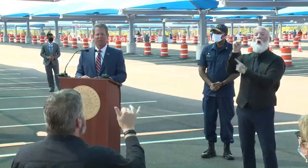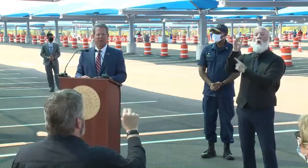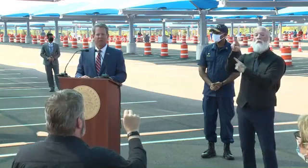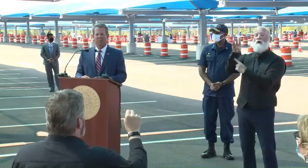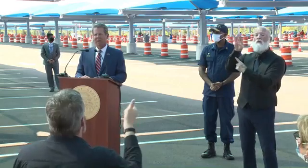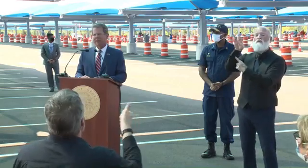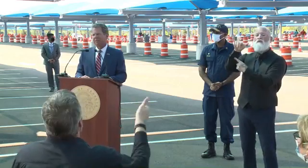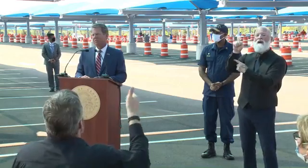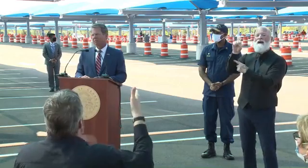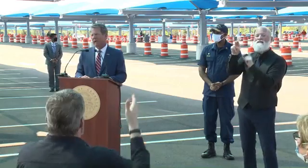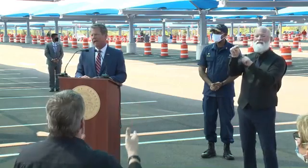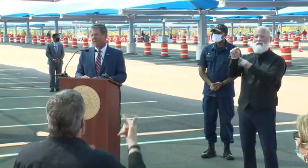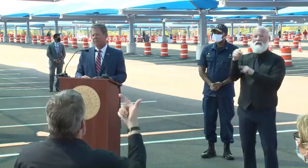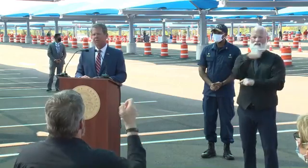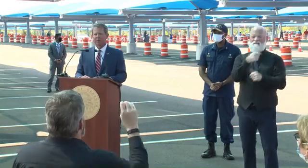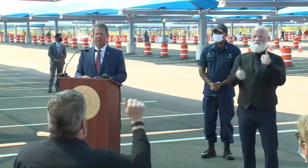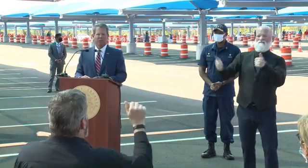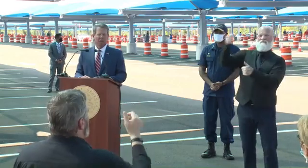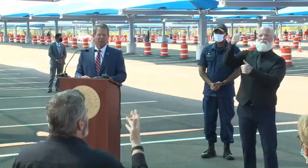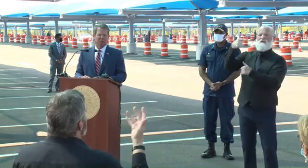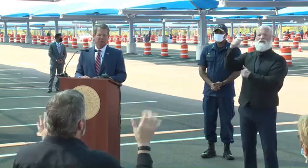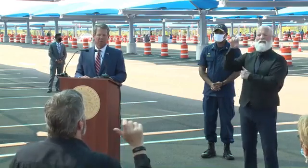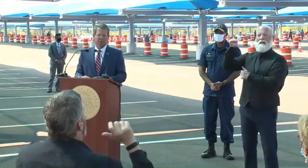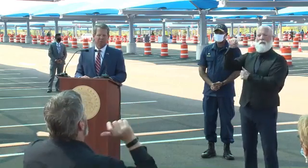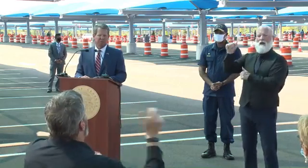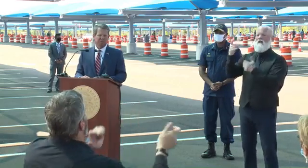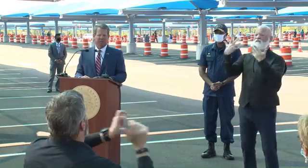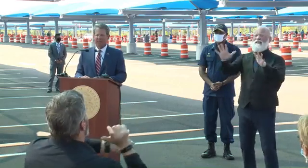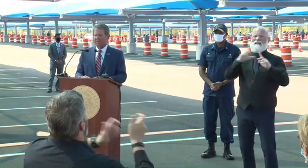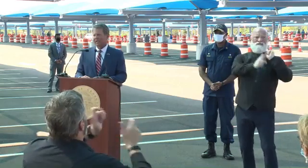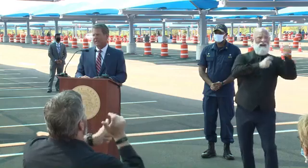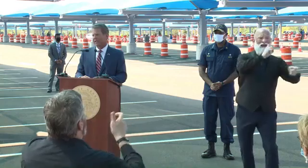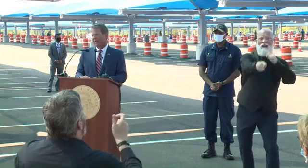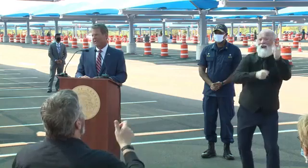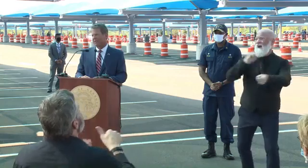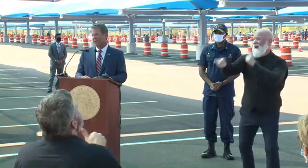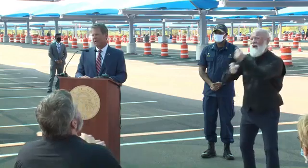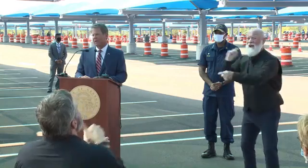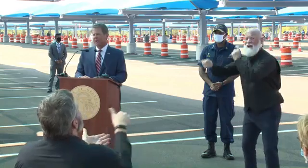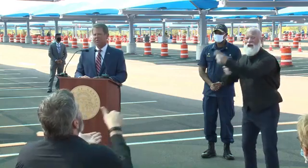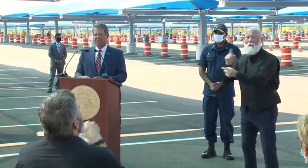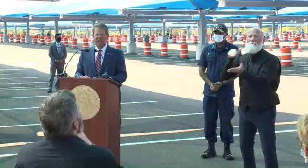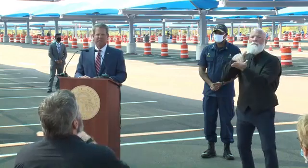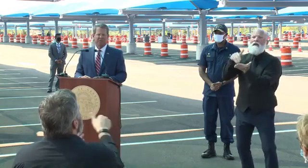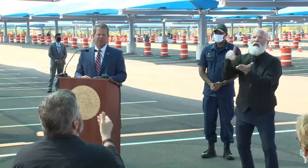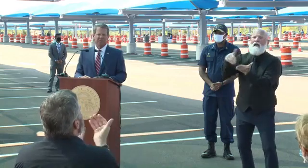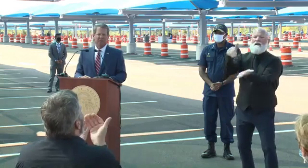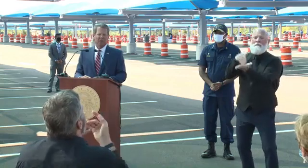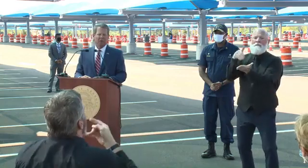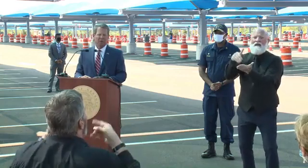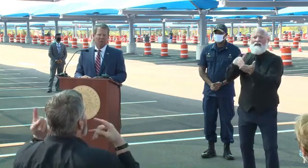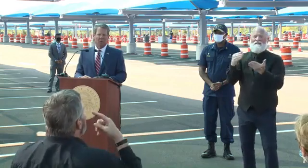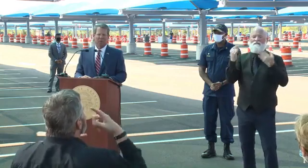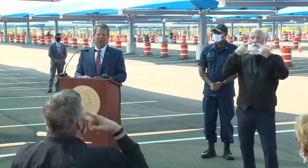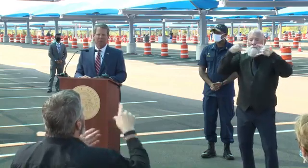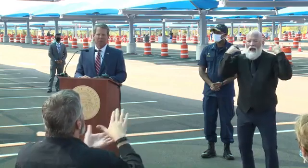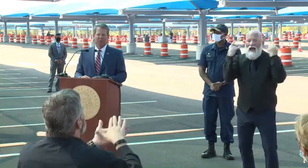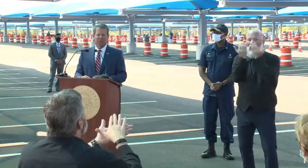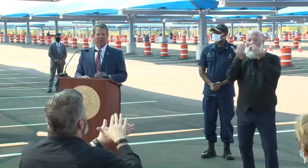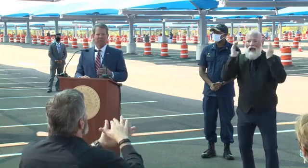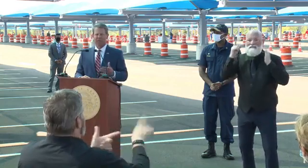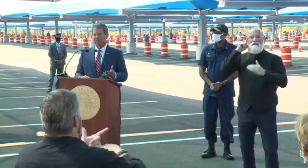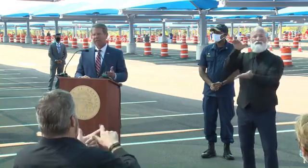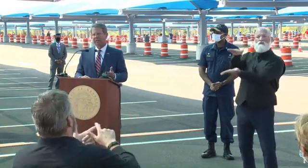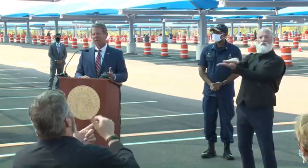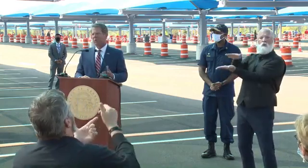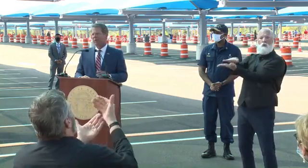questions. I mean, we have given millions of masks to the local school systems, hand sanitizing stations and other equipment